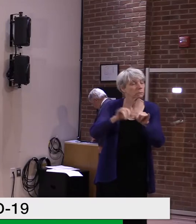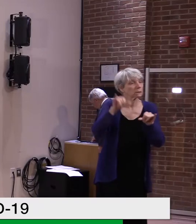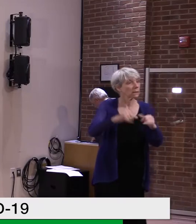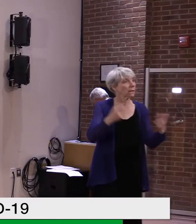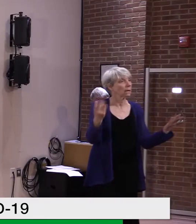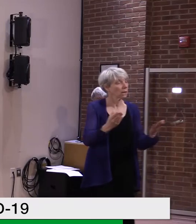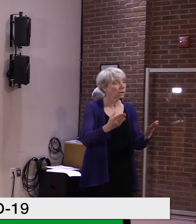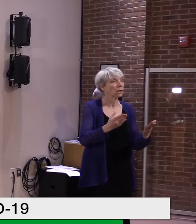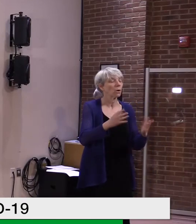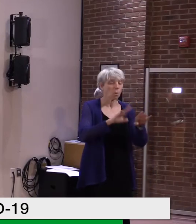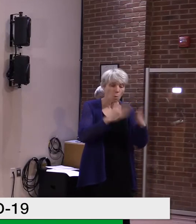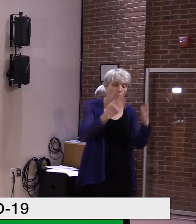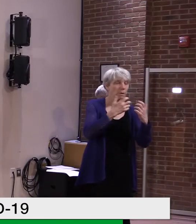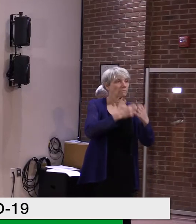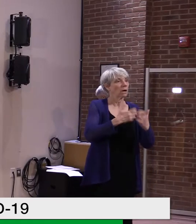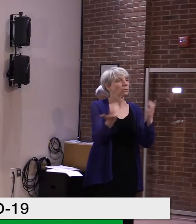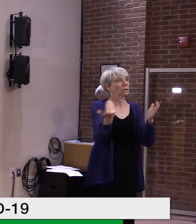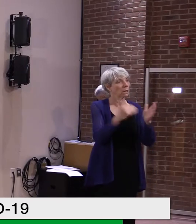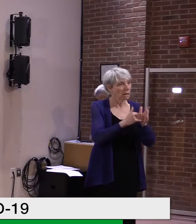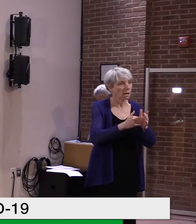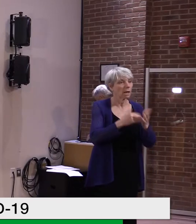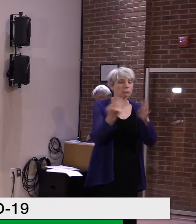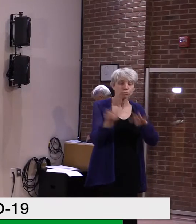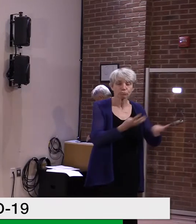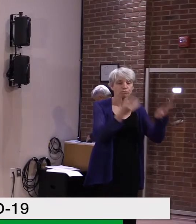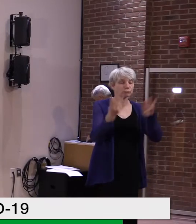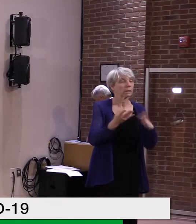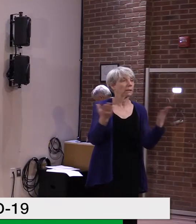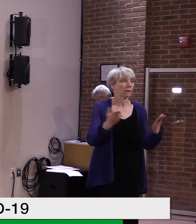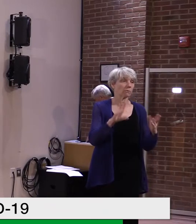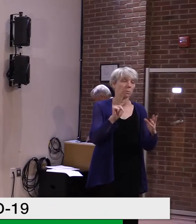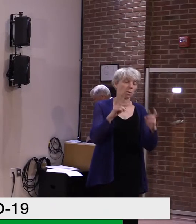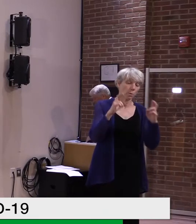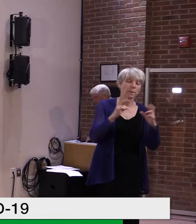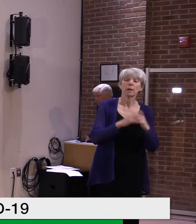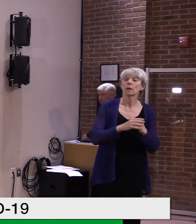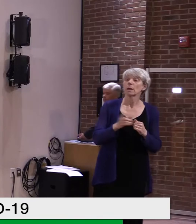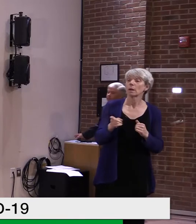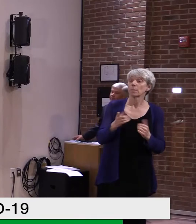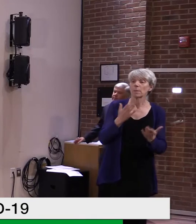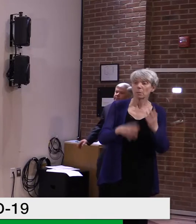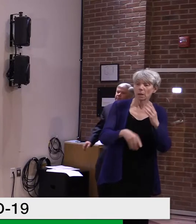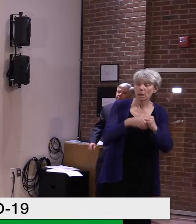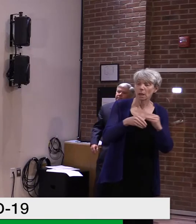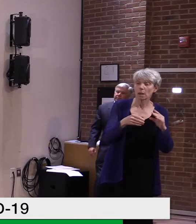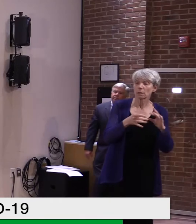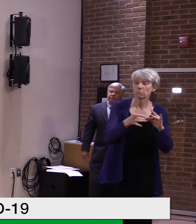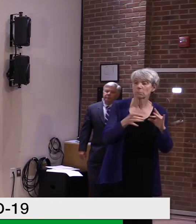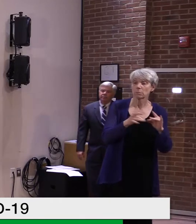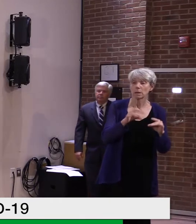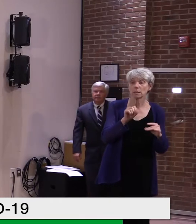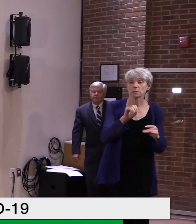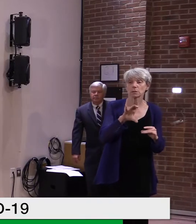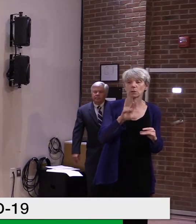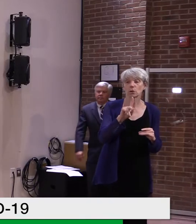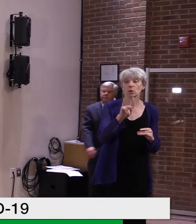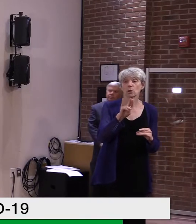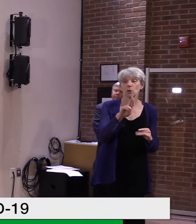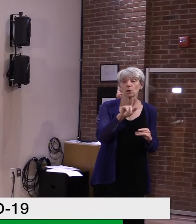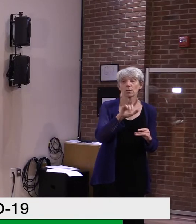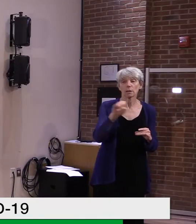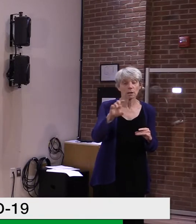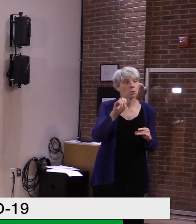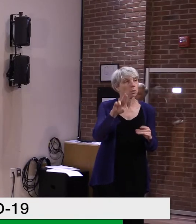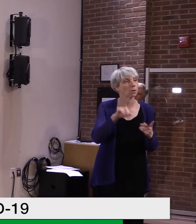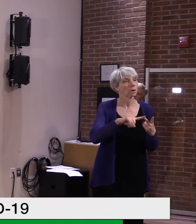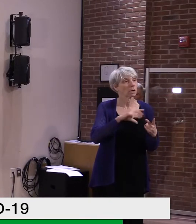process here. So with that, maybe Commissioner Curley or Secretary Curley or Commissioner Harrington